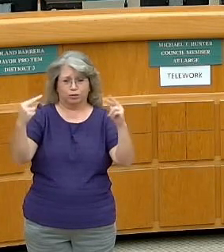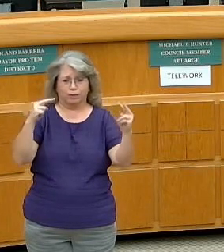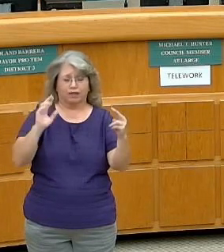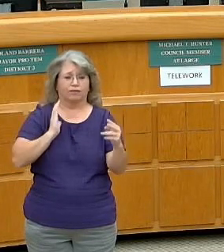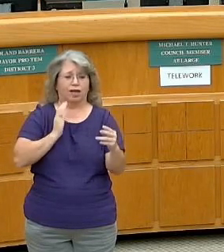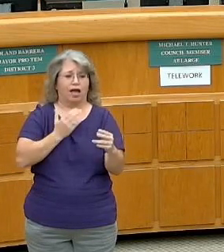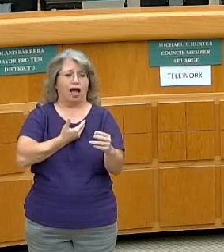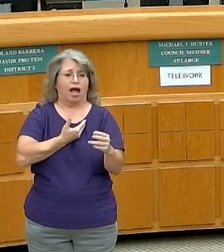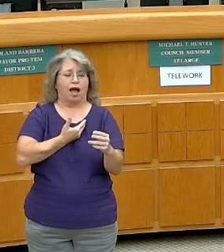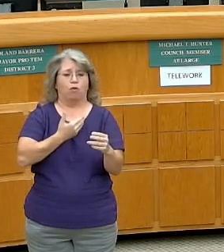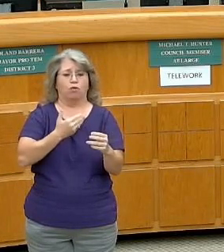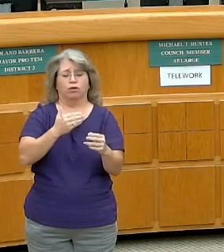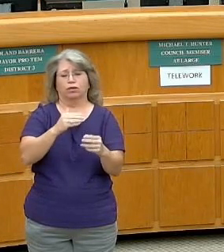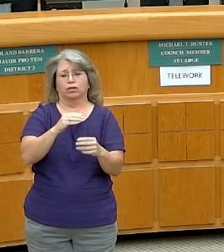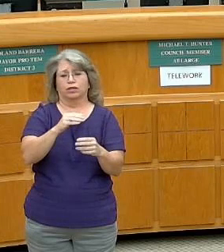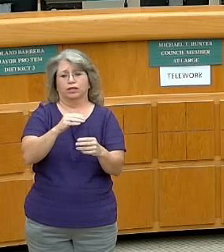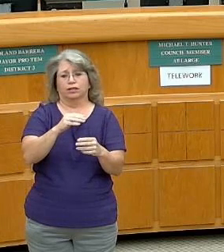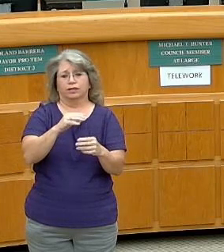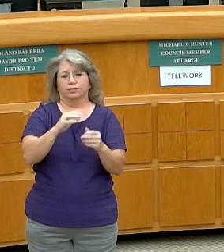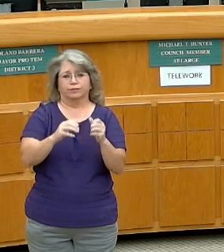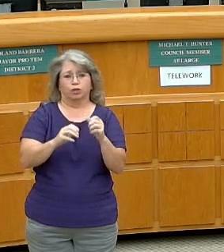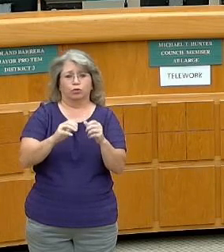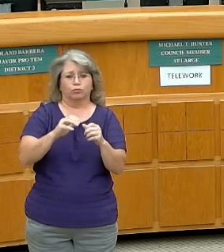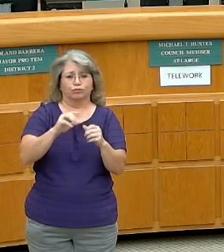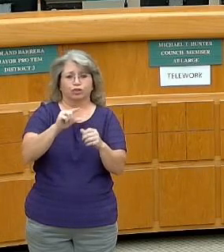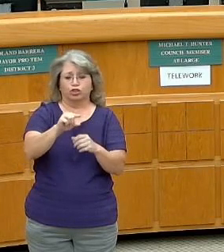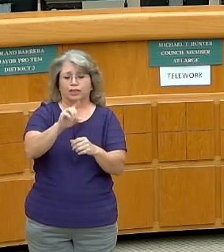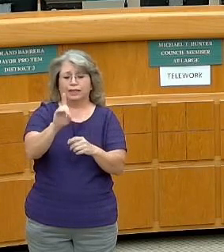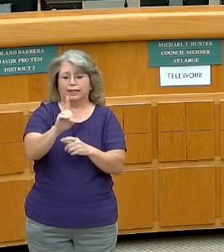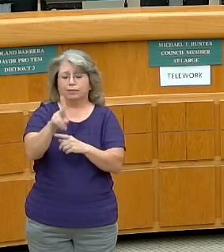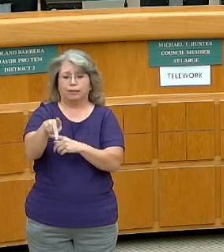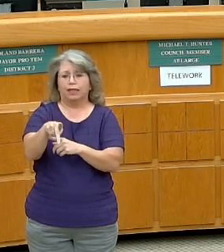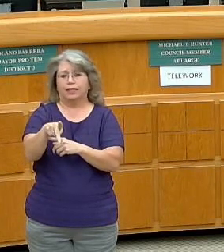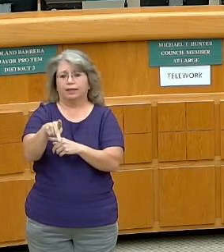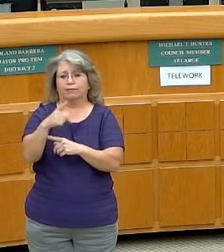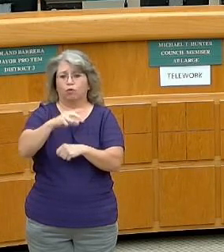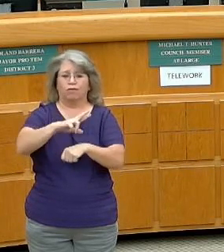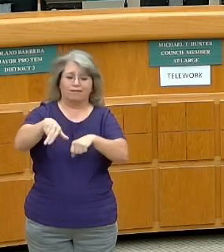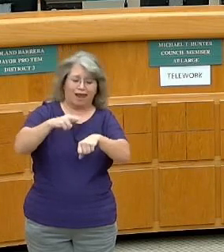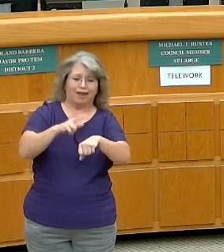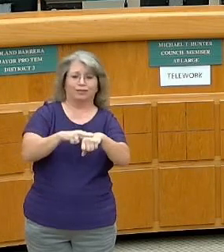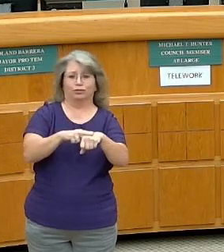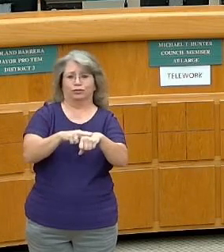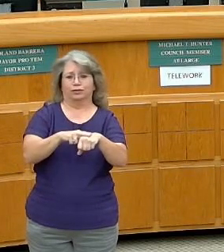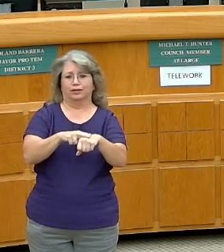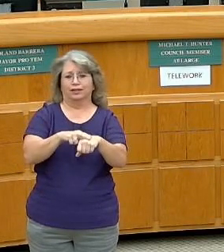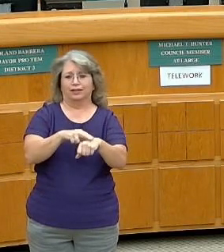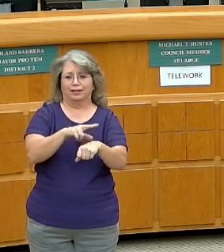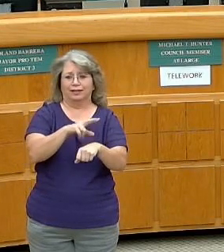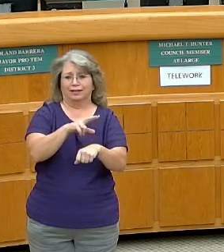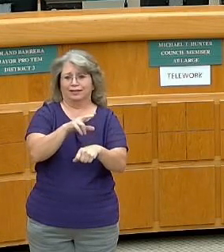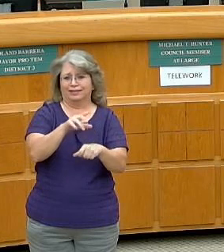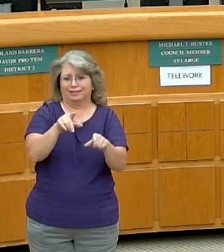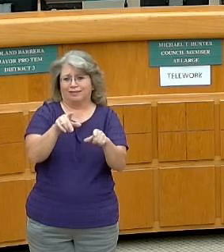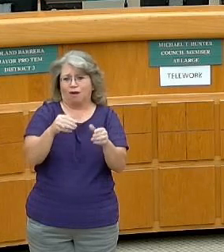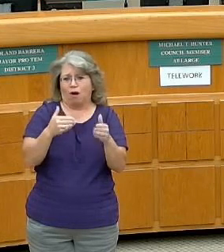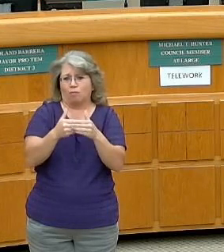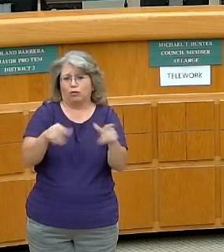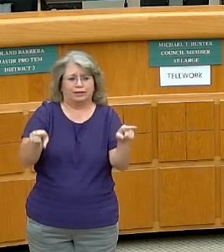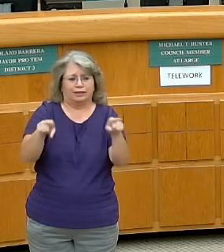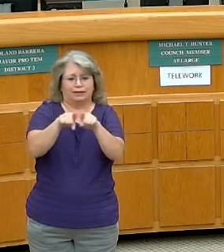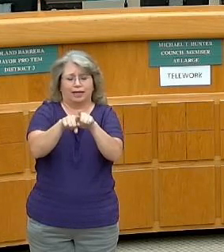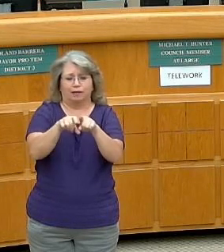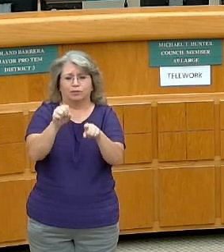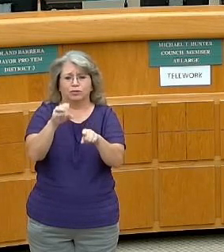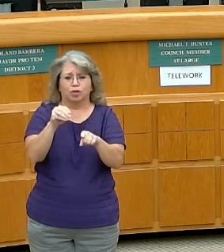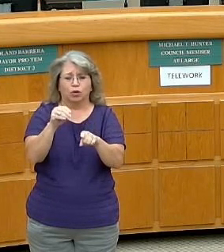trillion. So if you can imagine trying to bridge the gap of what it means to shut down an economy for an entire